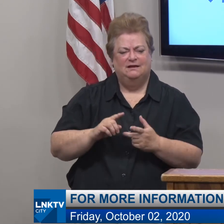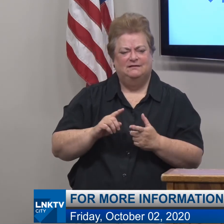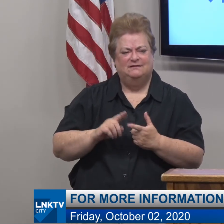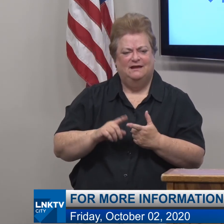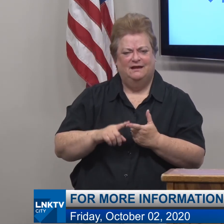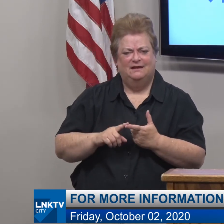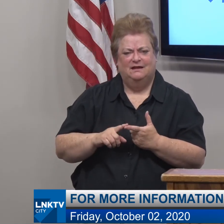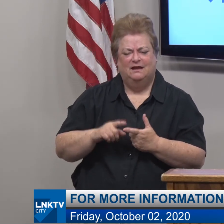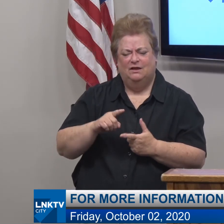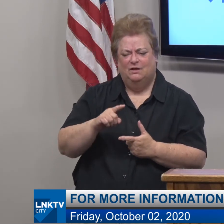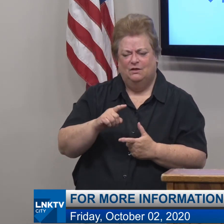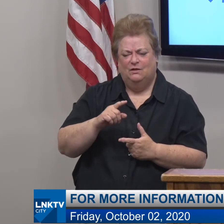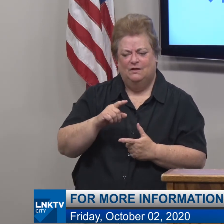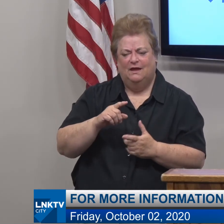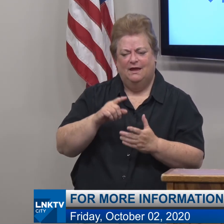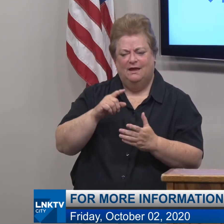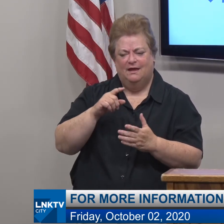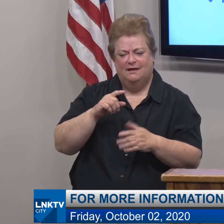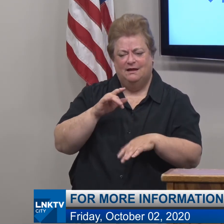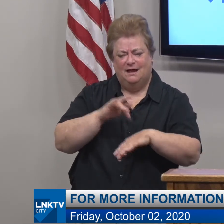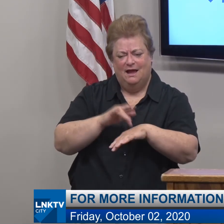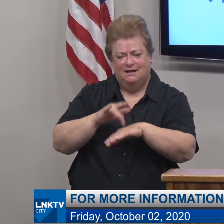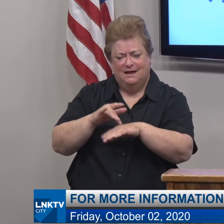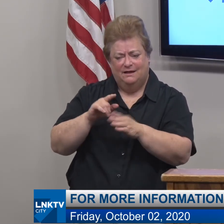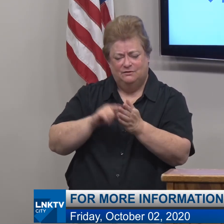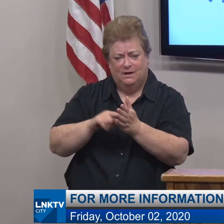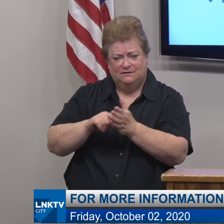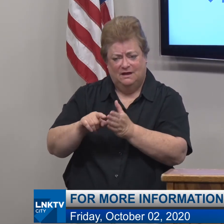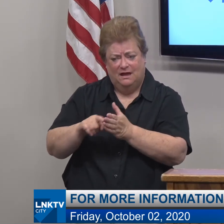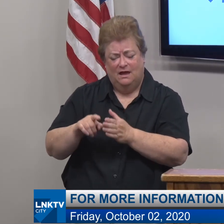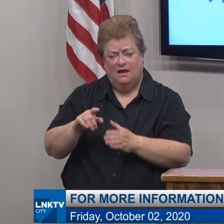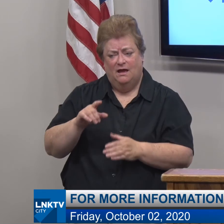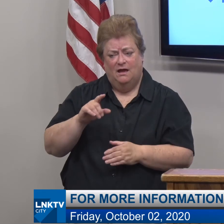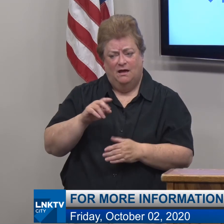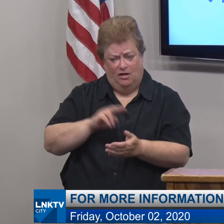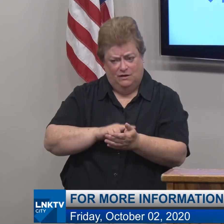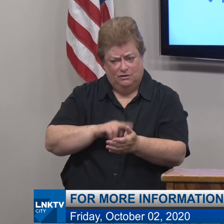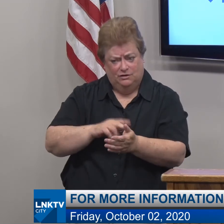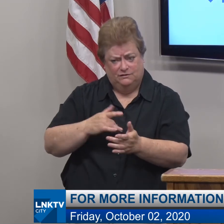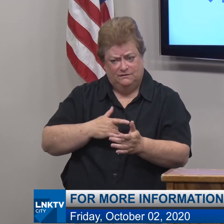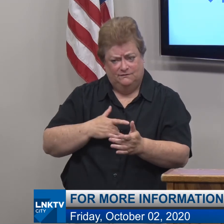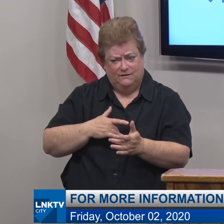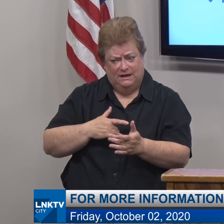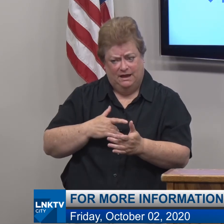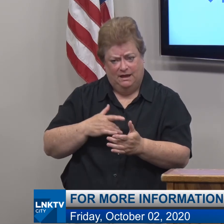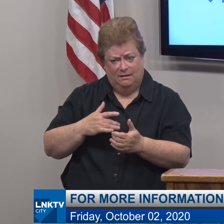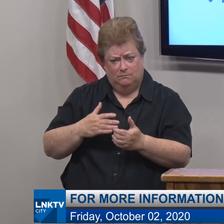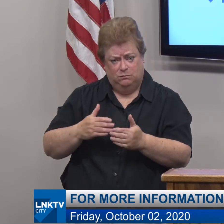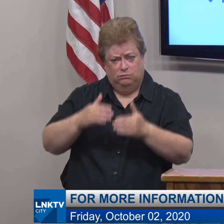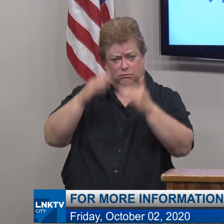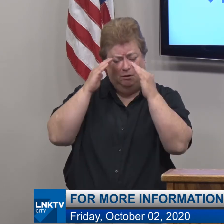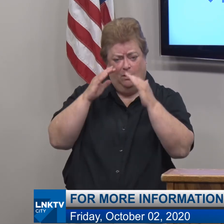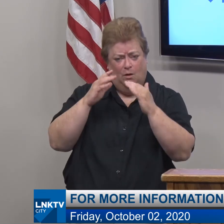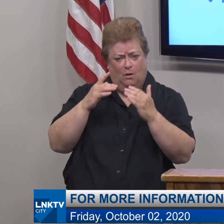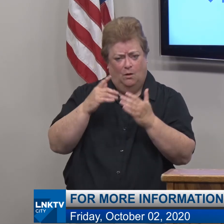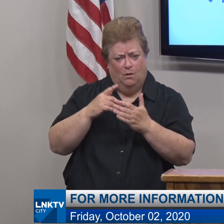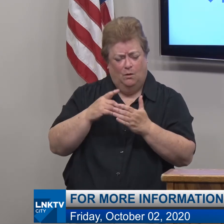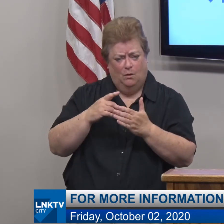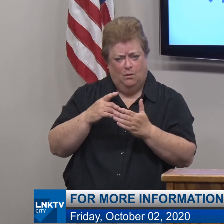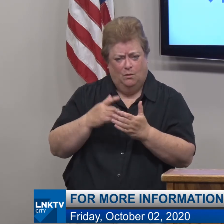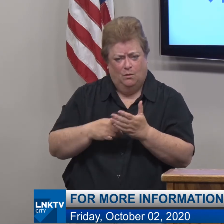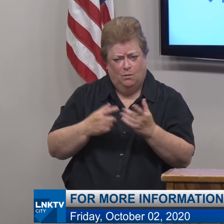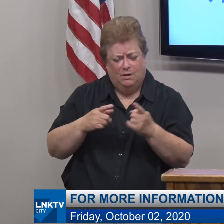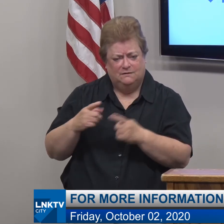contact tracing. Are the nurses getting pushback? And if so, what does that pushback look like?